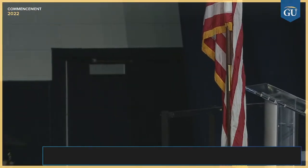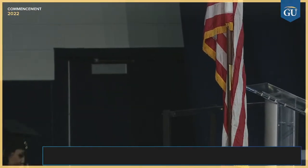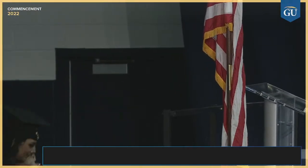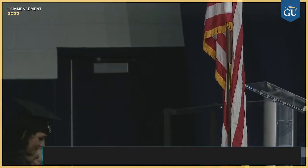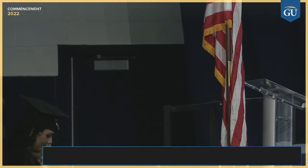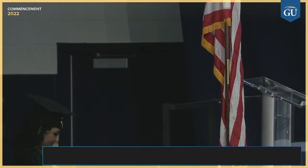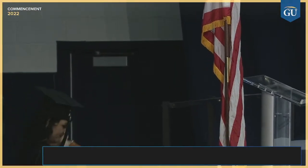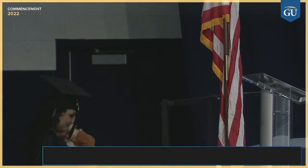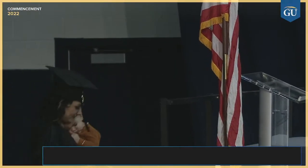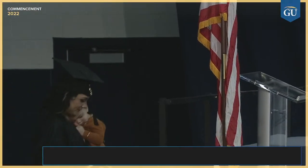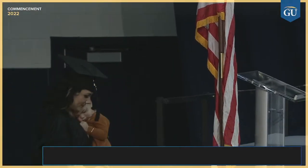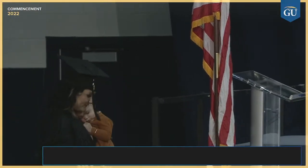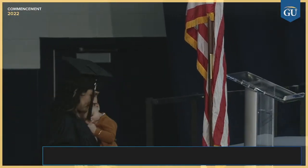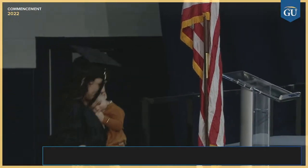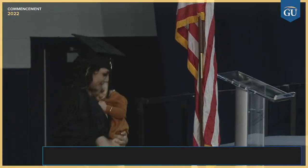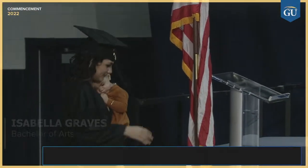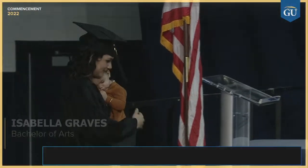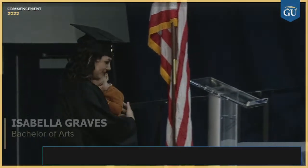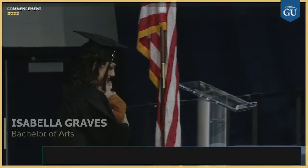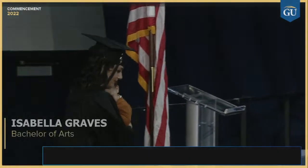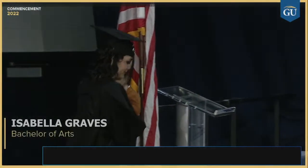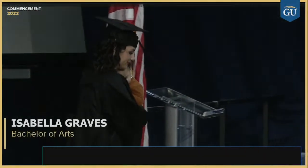Isabella Graves, Bachelor of Arts.